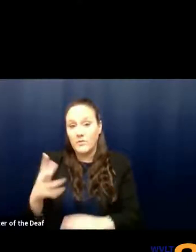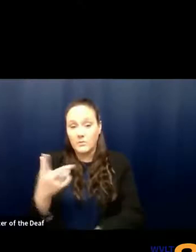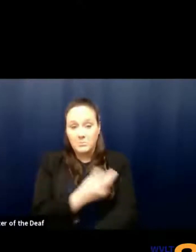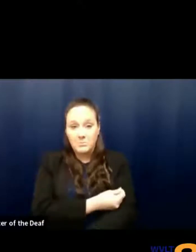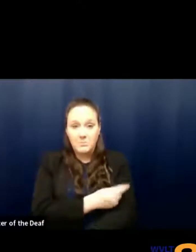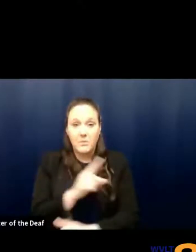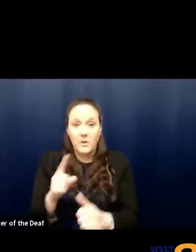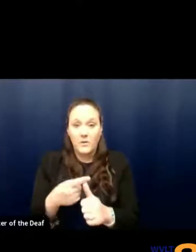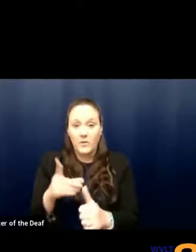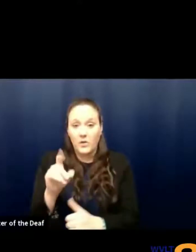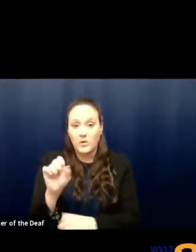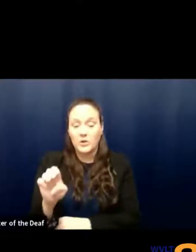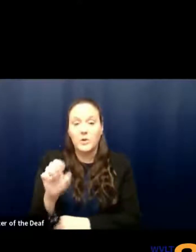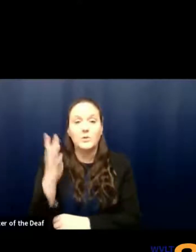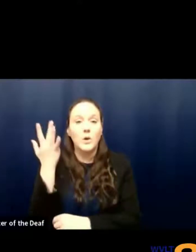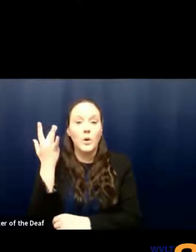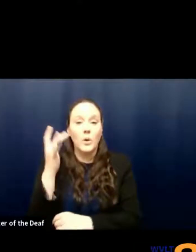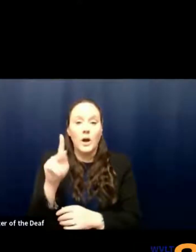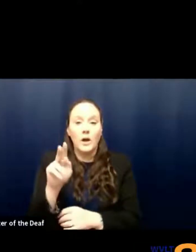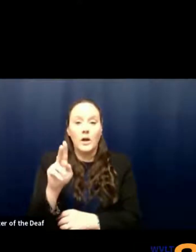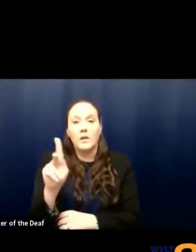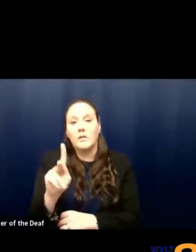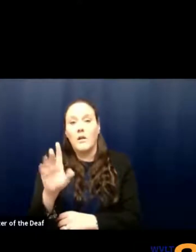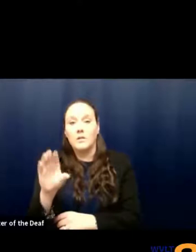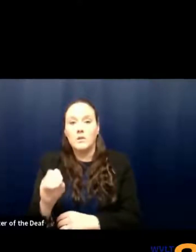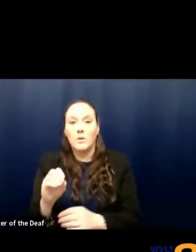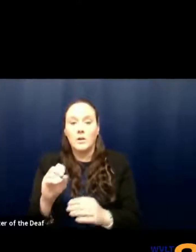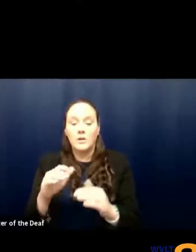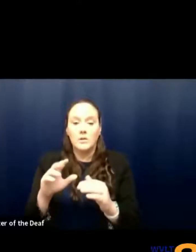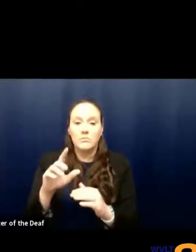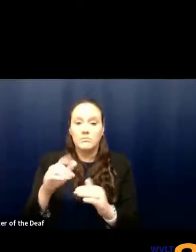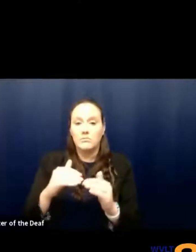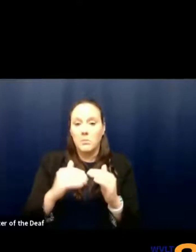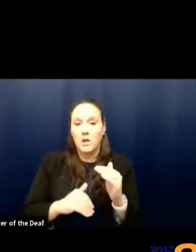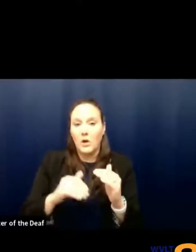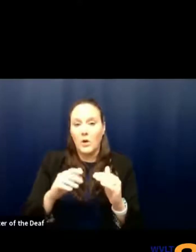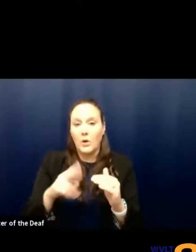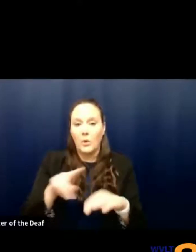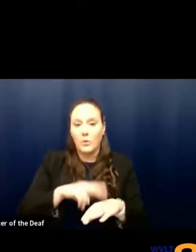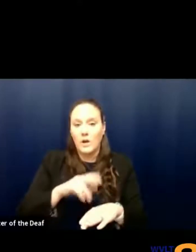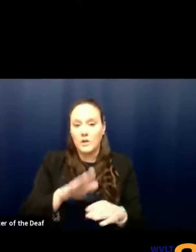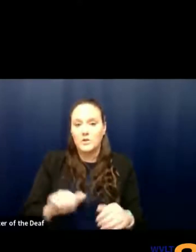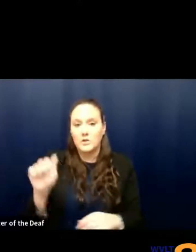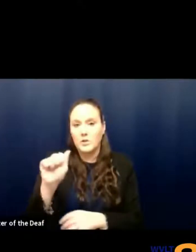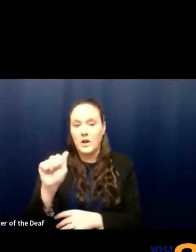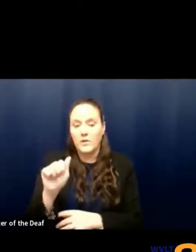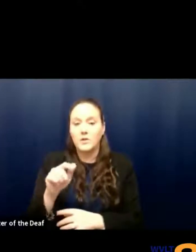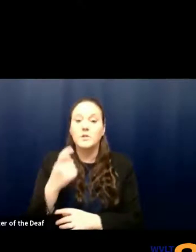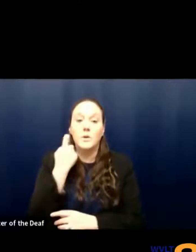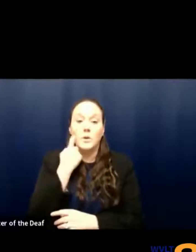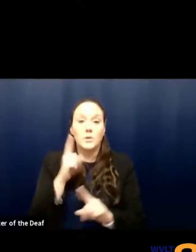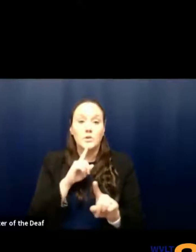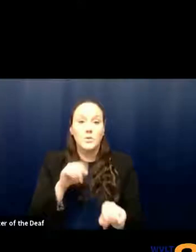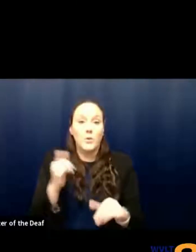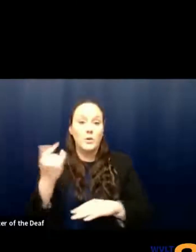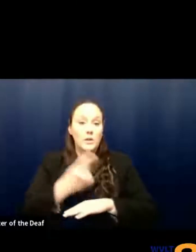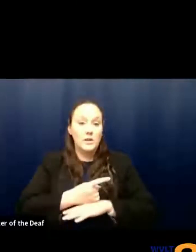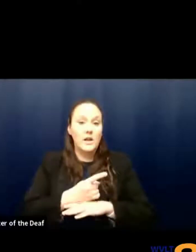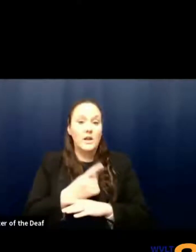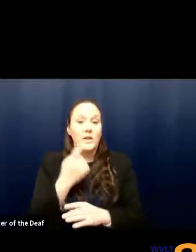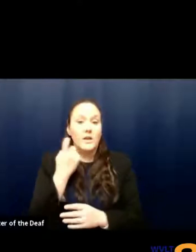dose. Why is Knox County's vaccination rate lower than the national average? Actually, we just reported out today that as of Tuesday, we were a